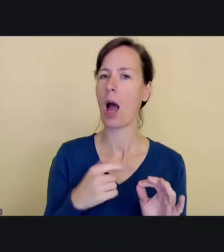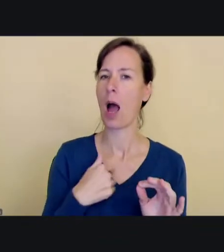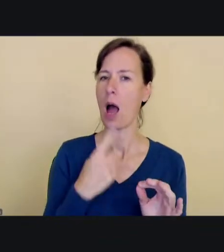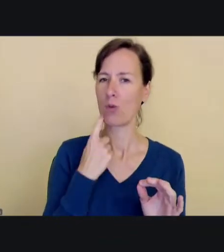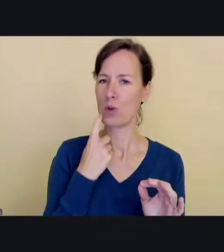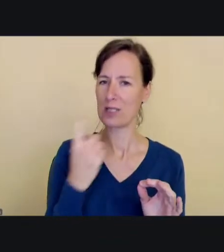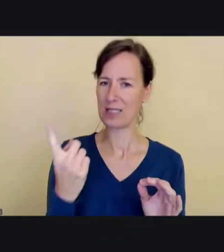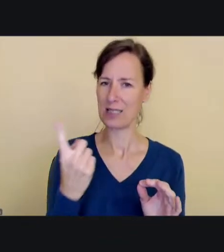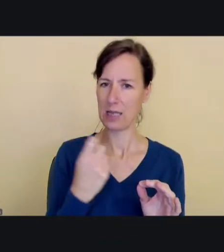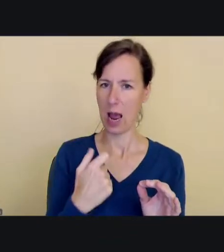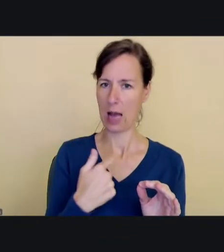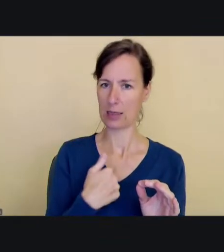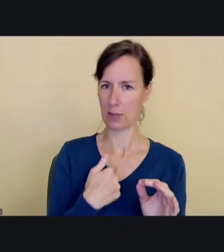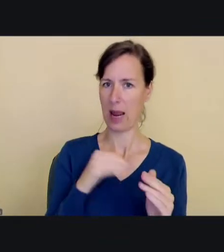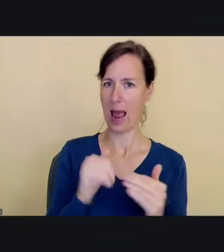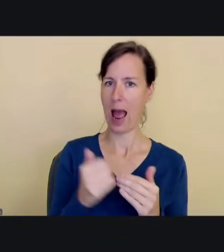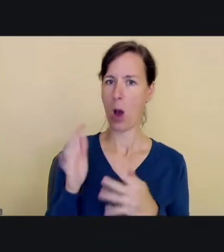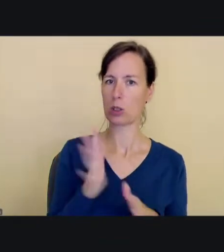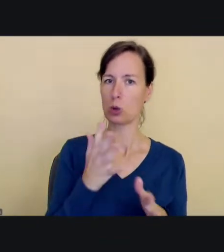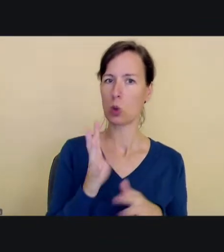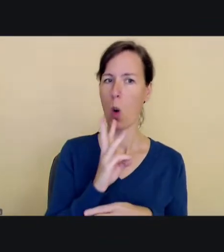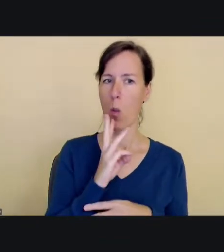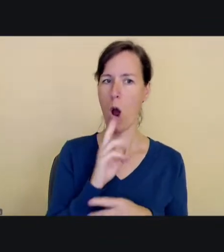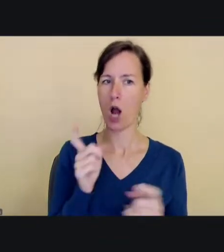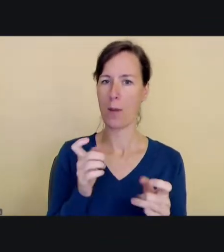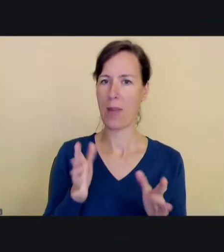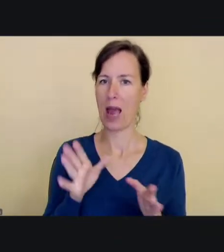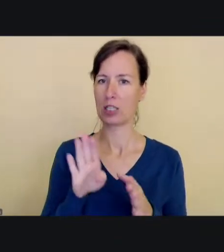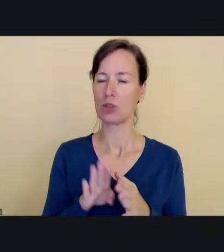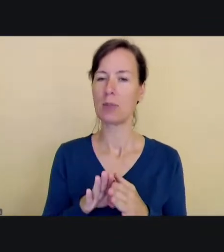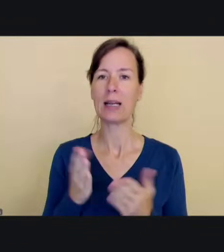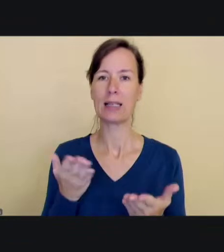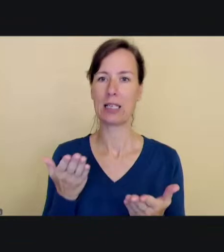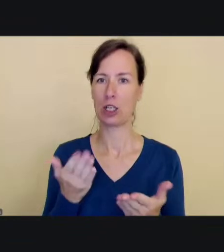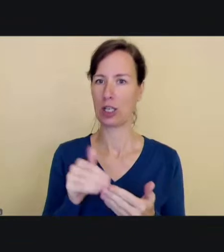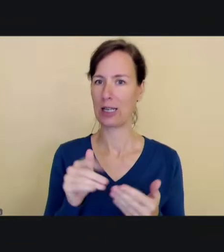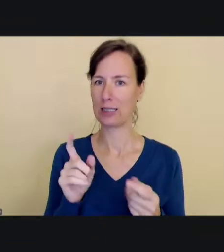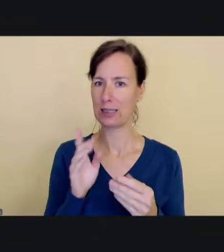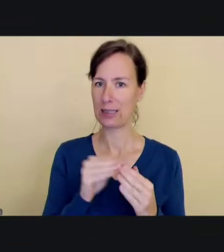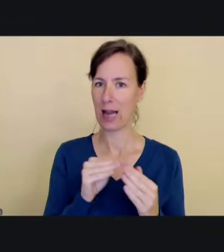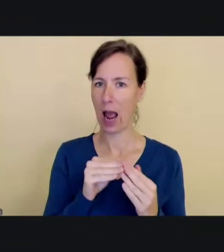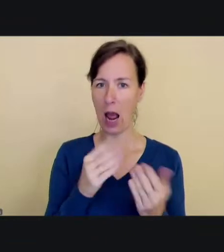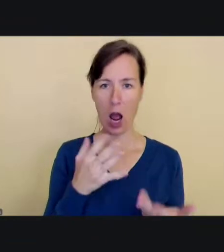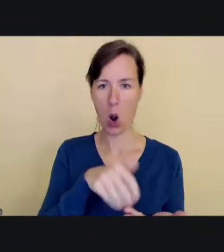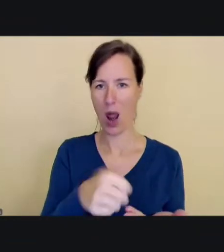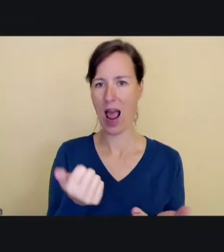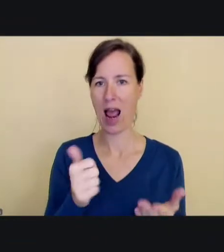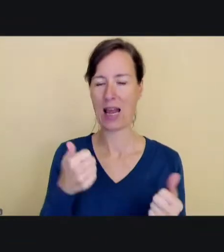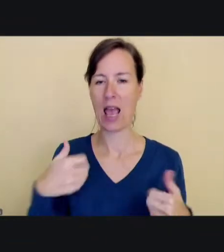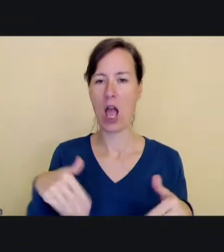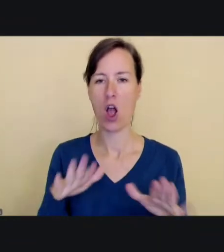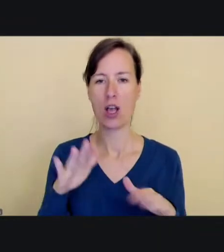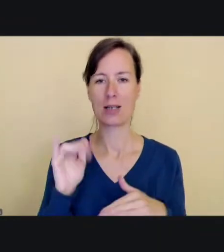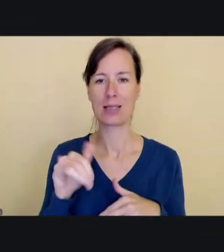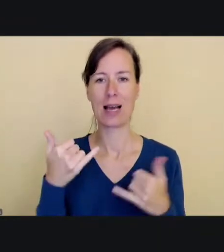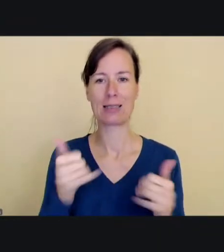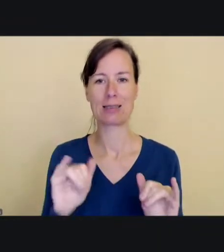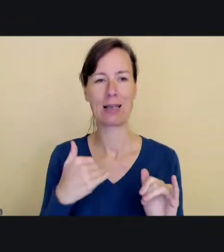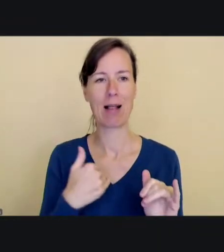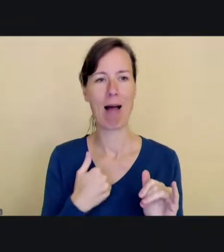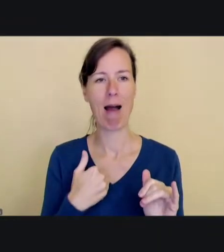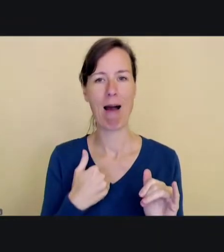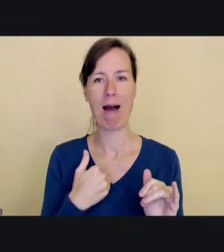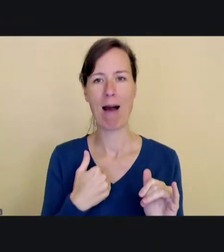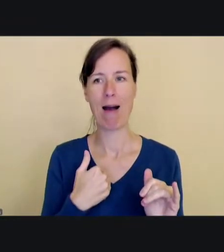stormwater management is going in the town, and if there are any areas that still have